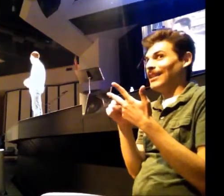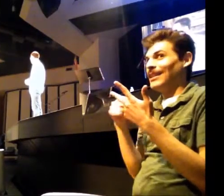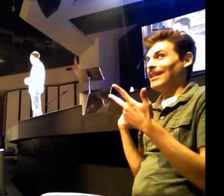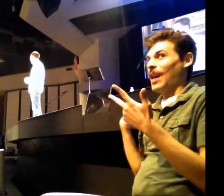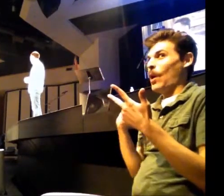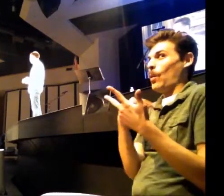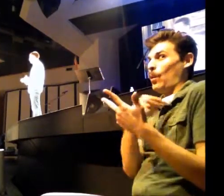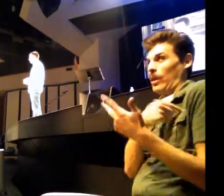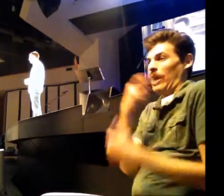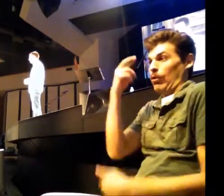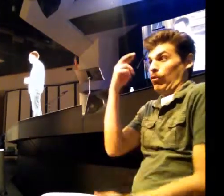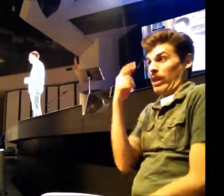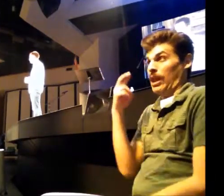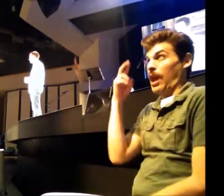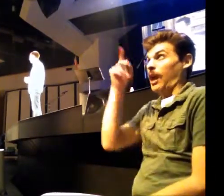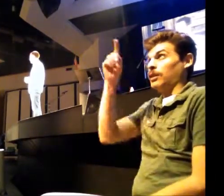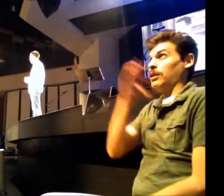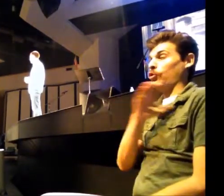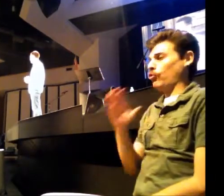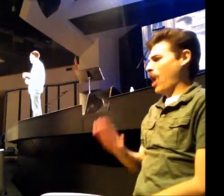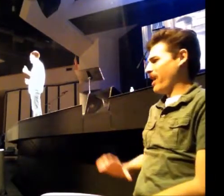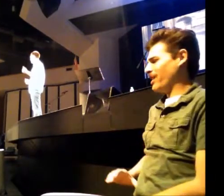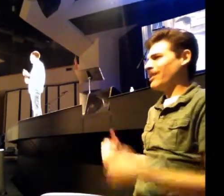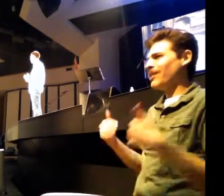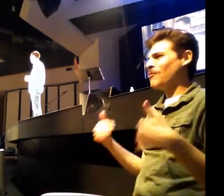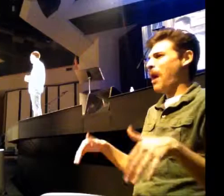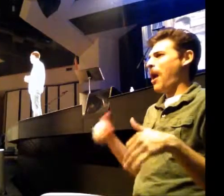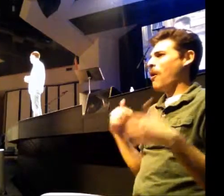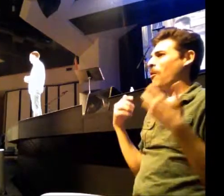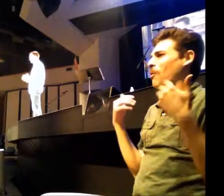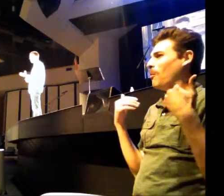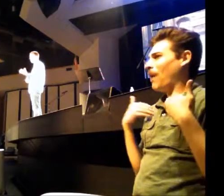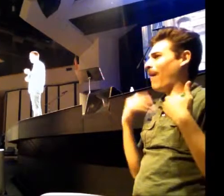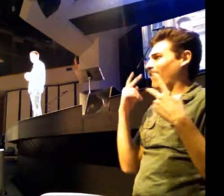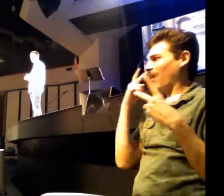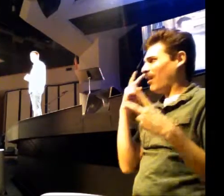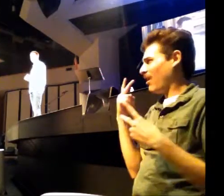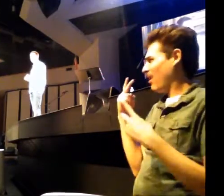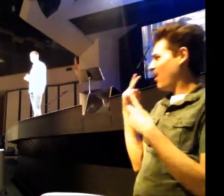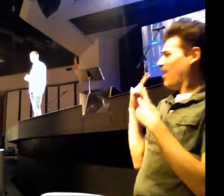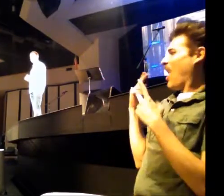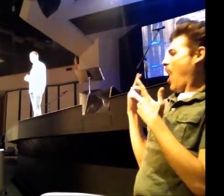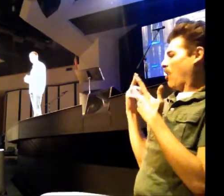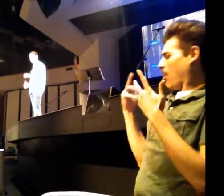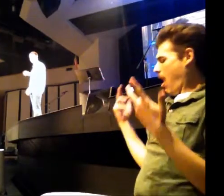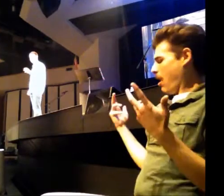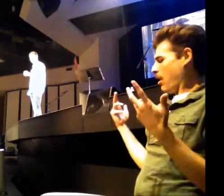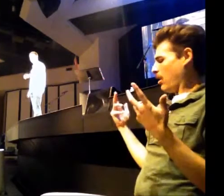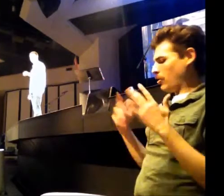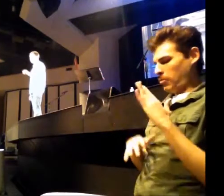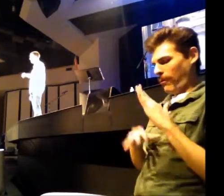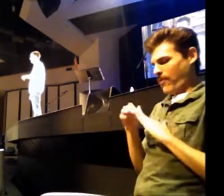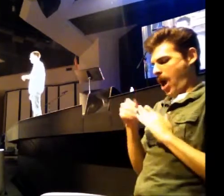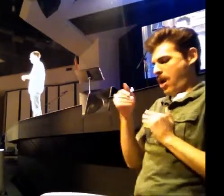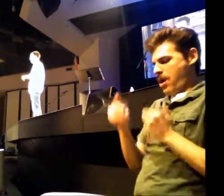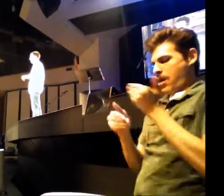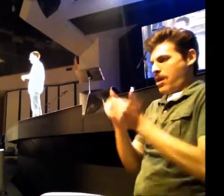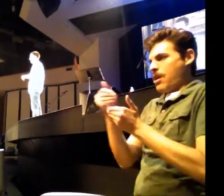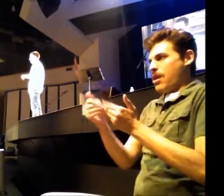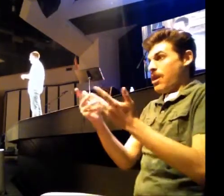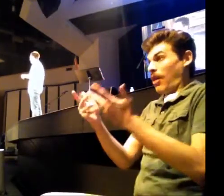come to realize that in Christ, we still have so much to remember, so much to discover about ourselves, and so much to celebrate even